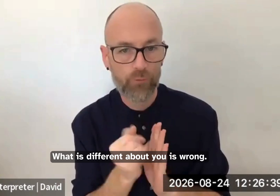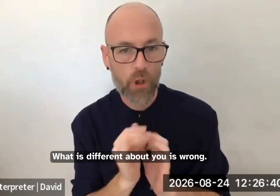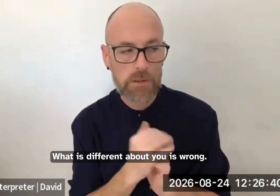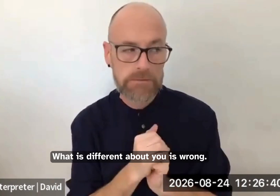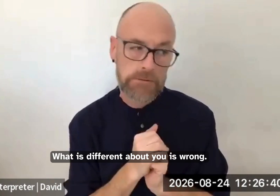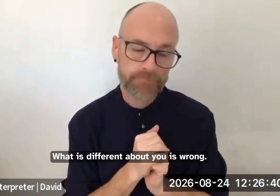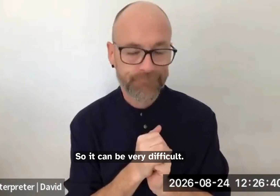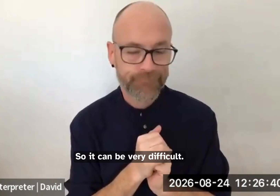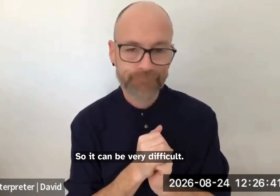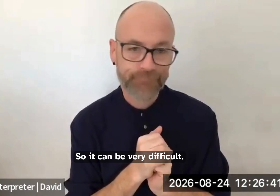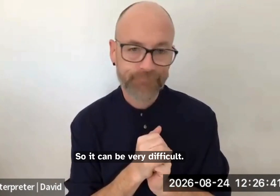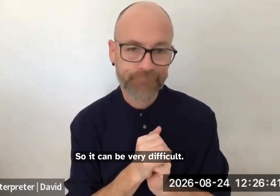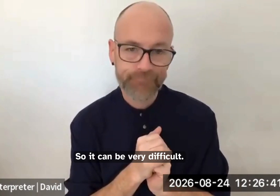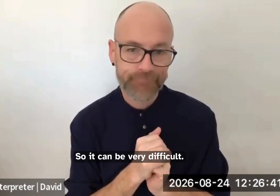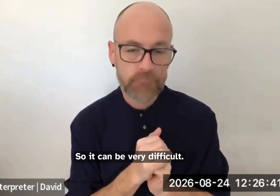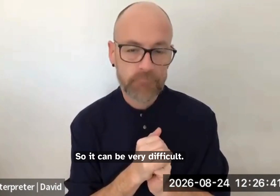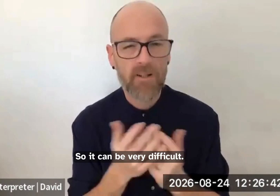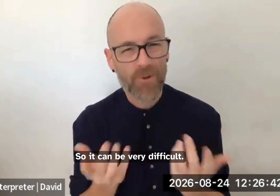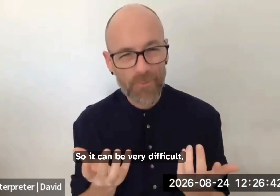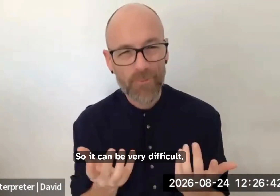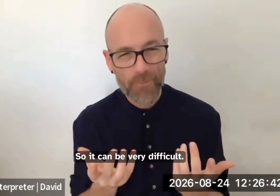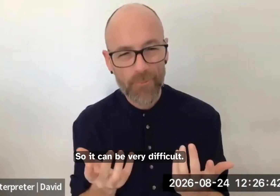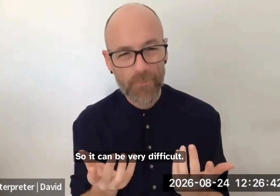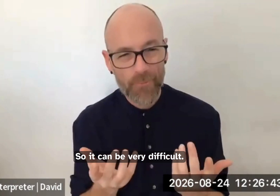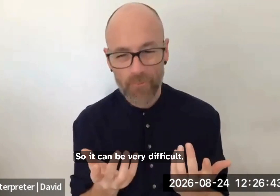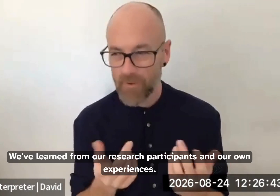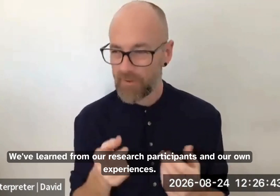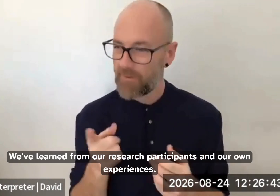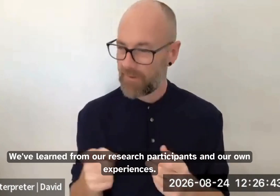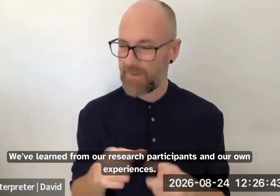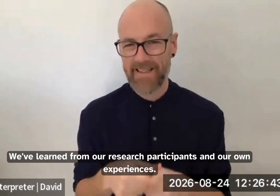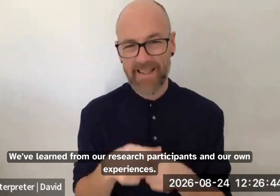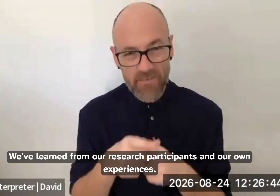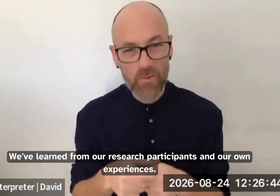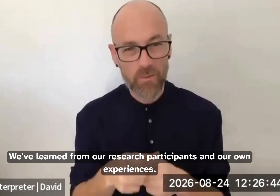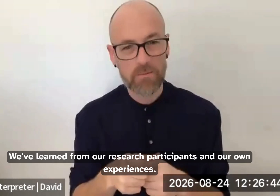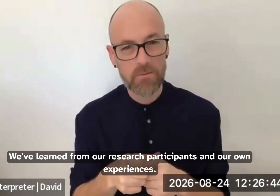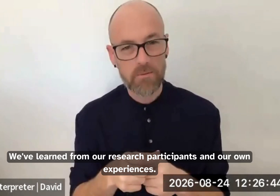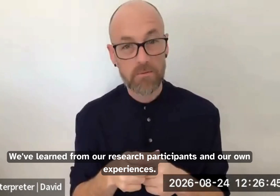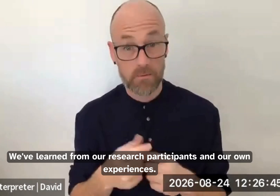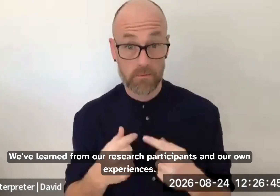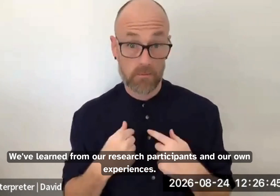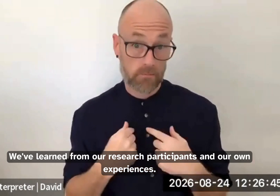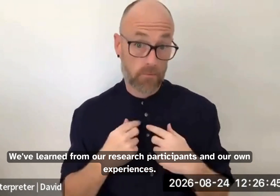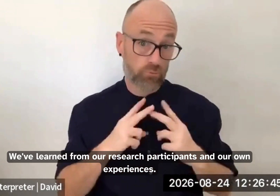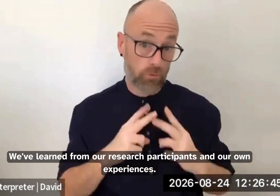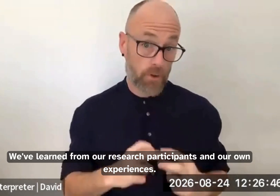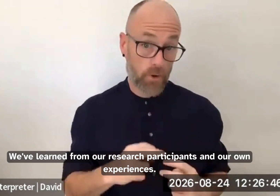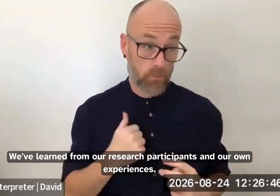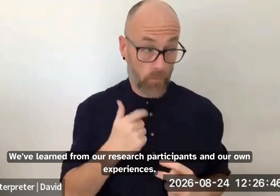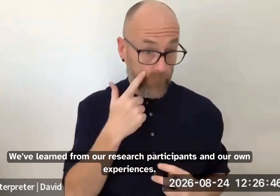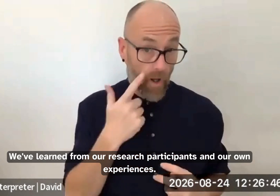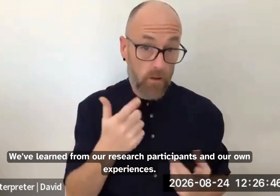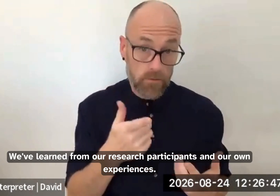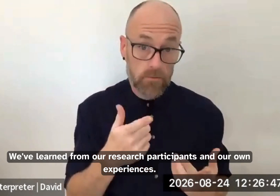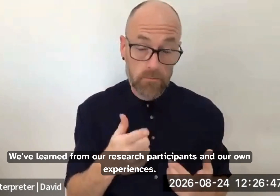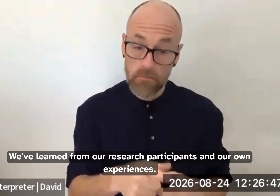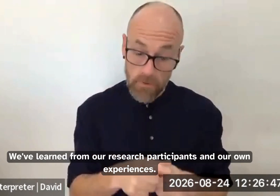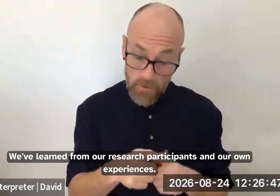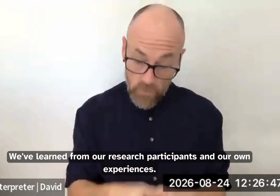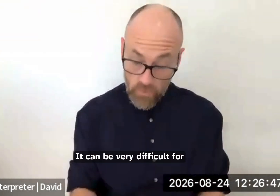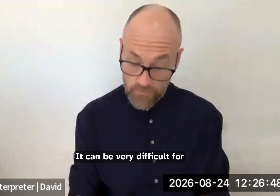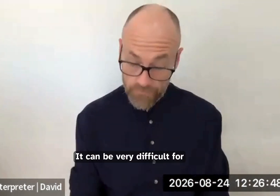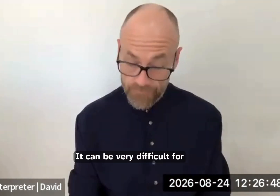different about you is wrong. So it can be very difficult. We've learned from our research participants and our